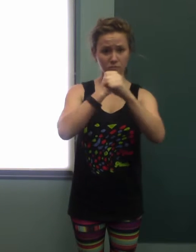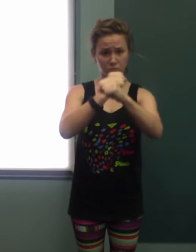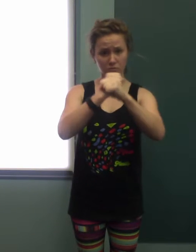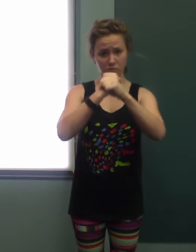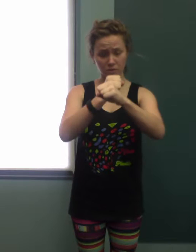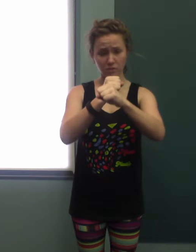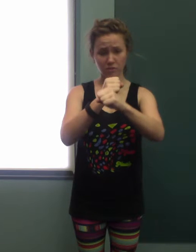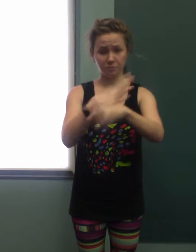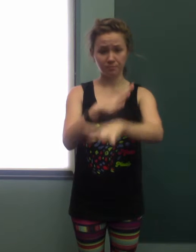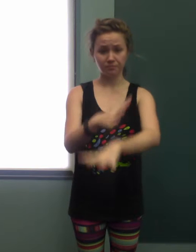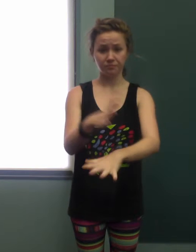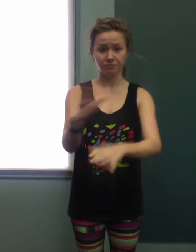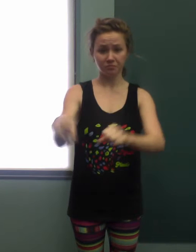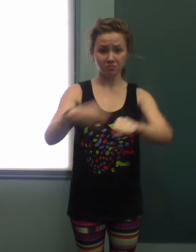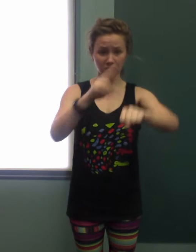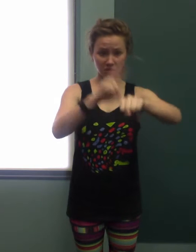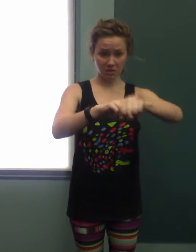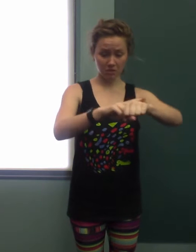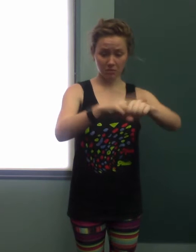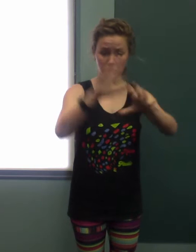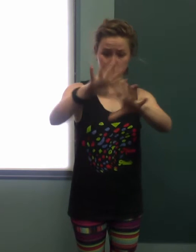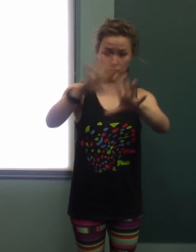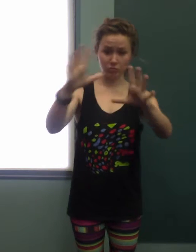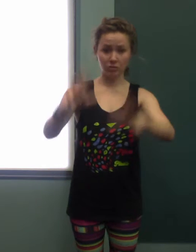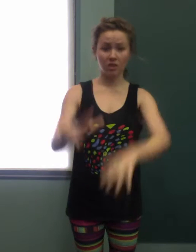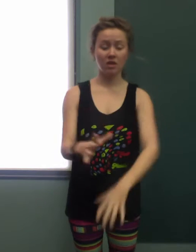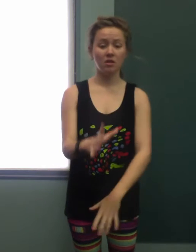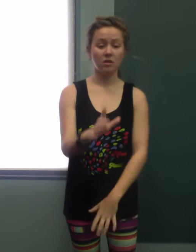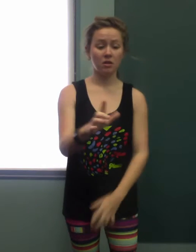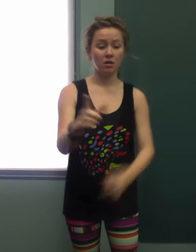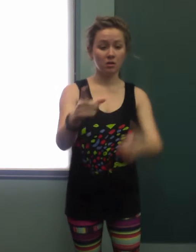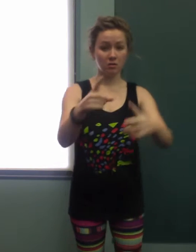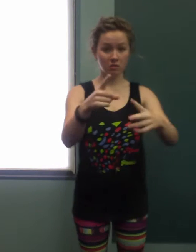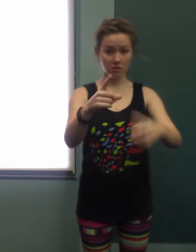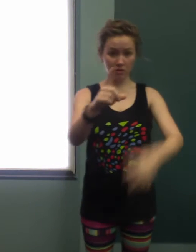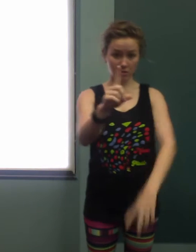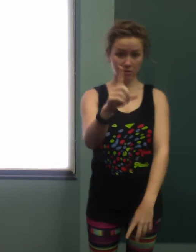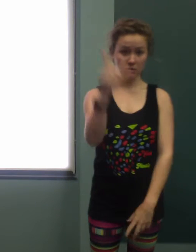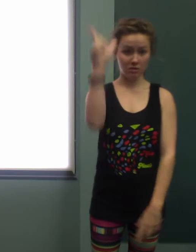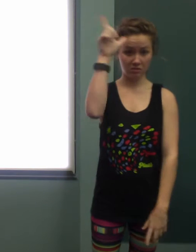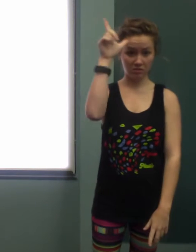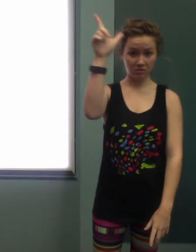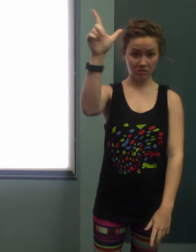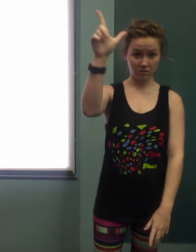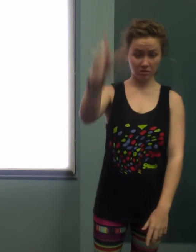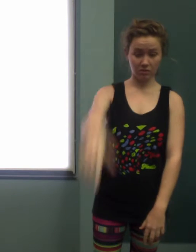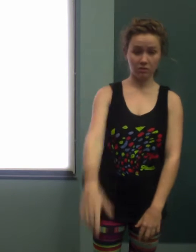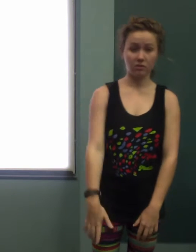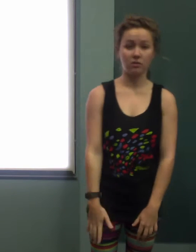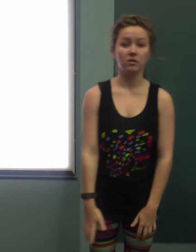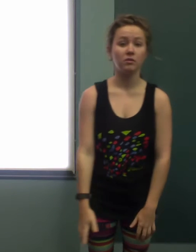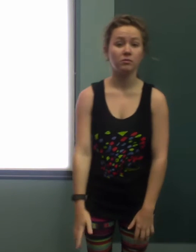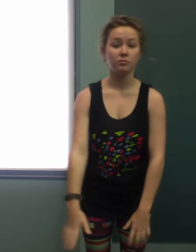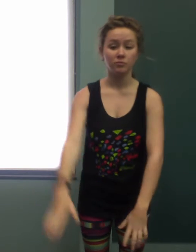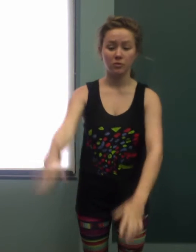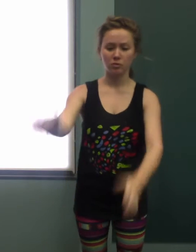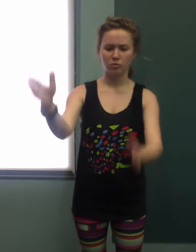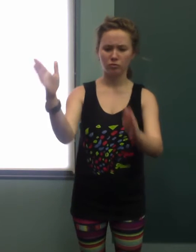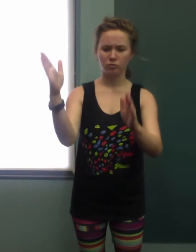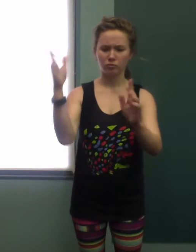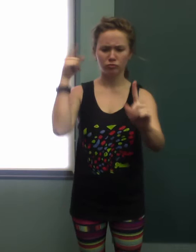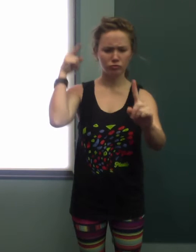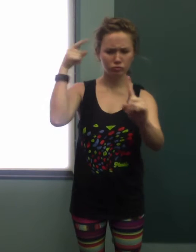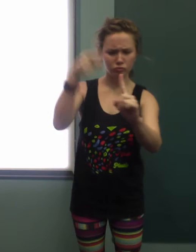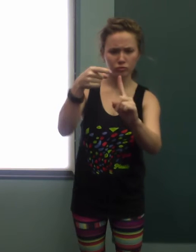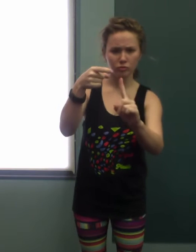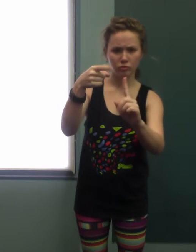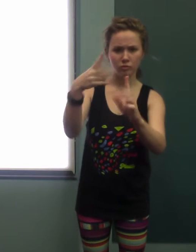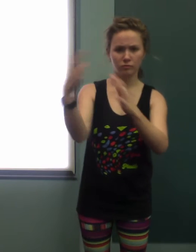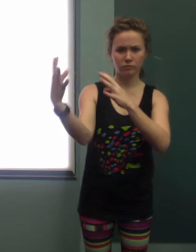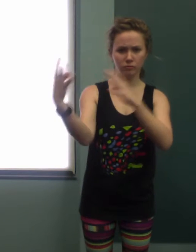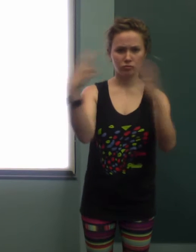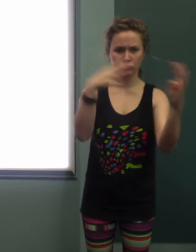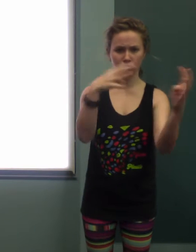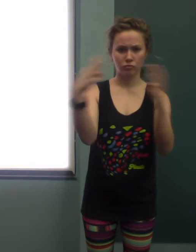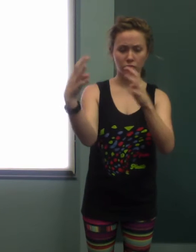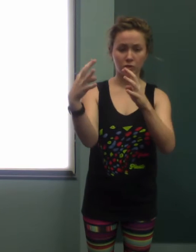war goals evolved and were separate from the causes of war. He did not emphasize national